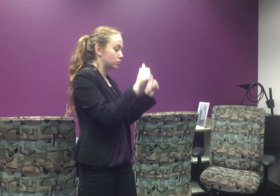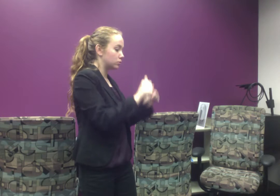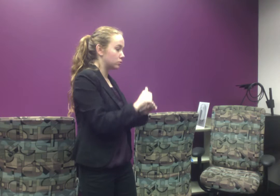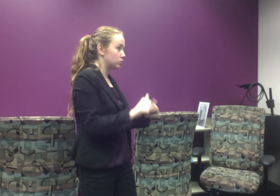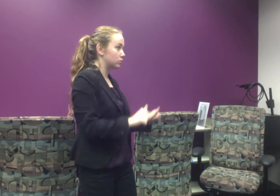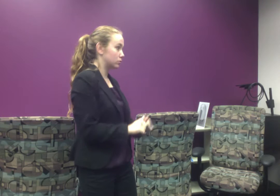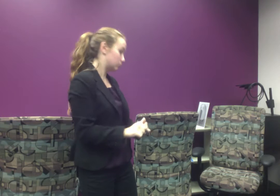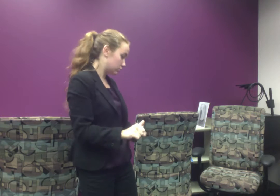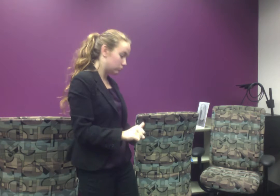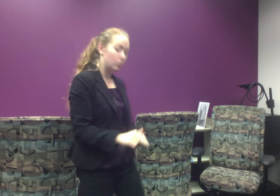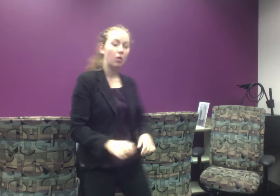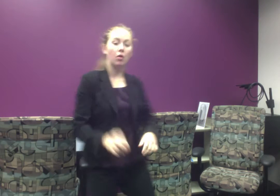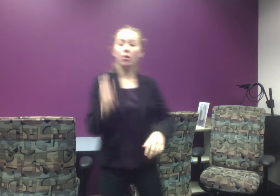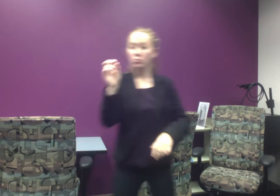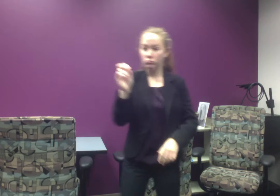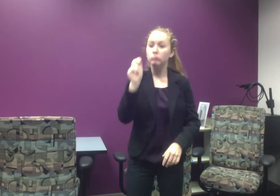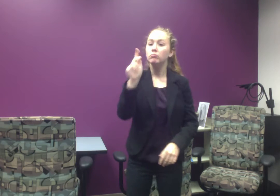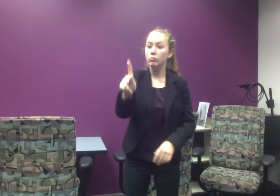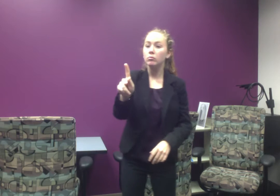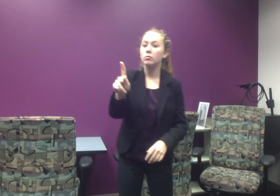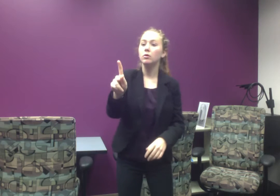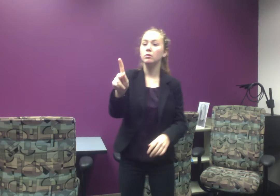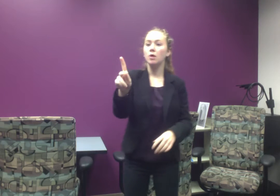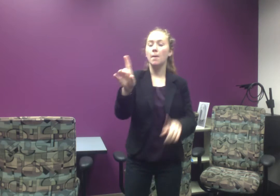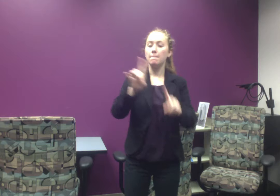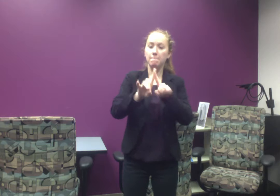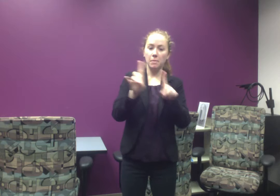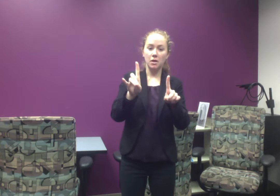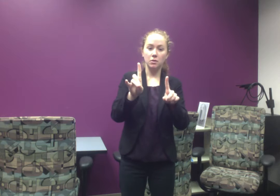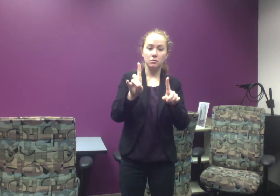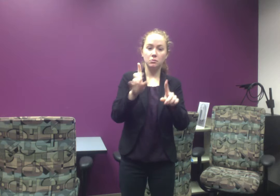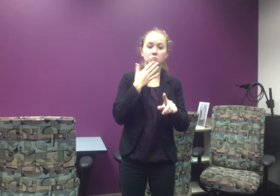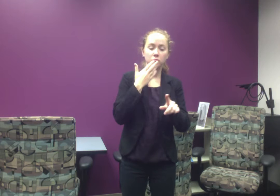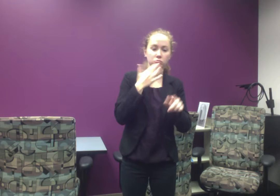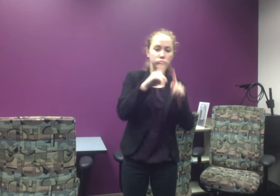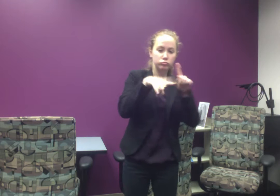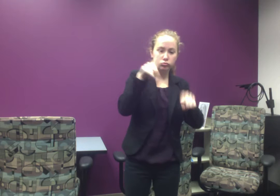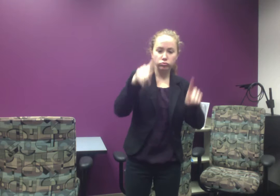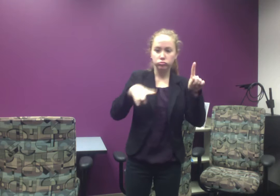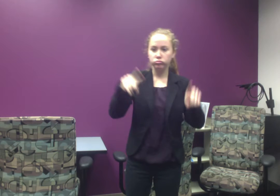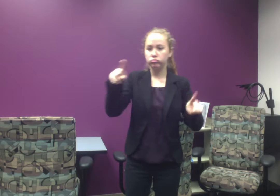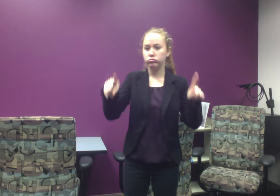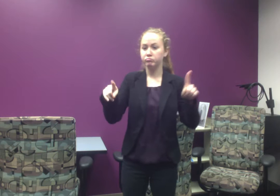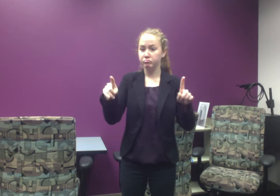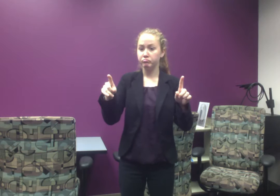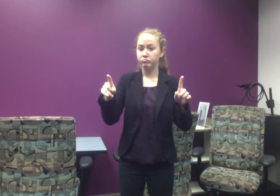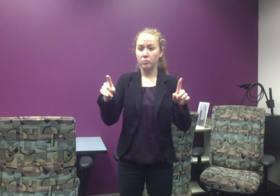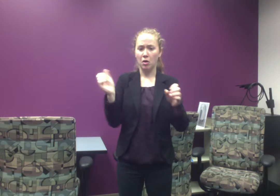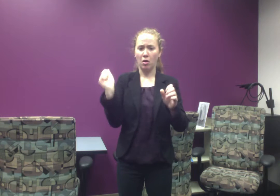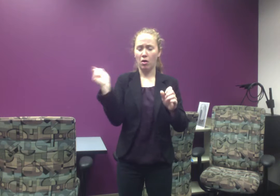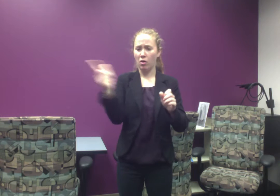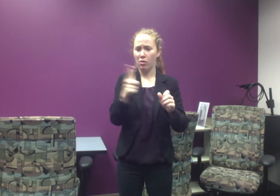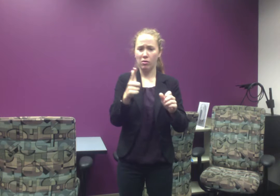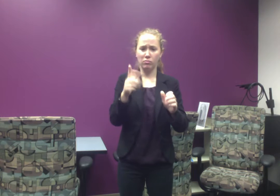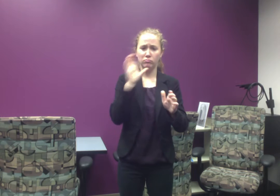values. Okay, but anything can have values and anything can have color. How do you know this is a flower? Matt? The shape